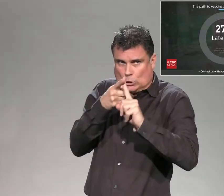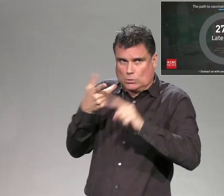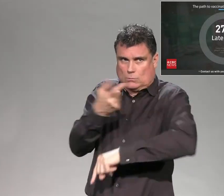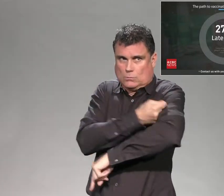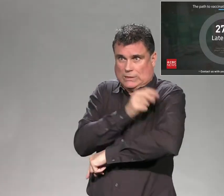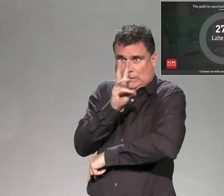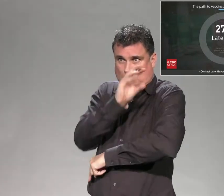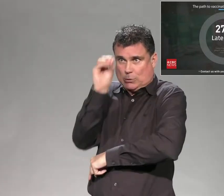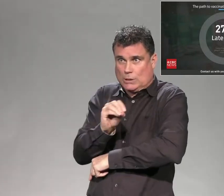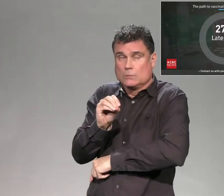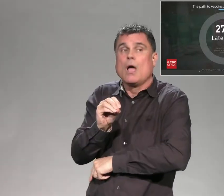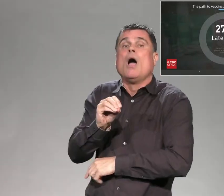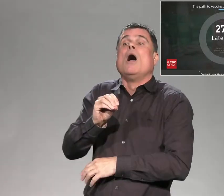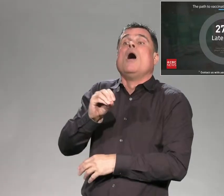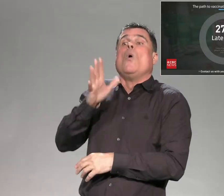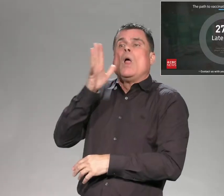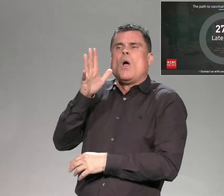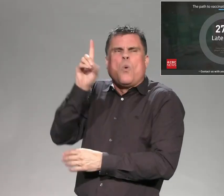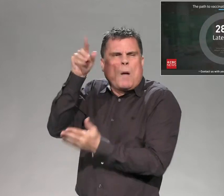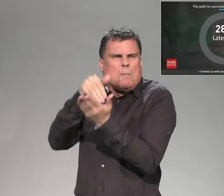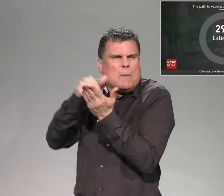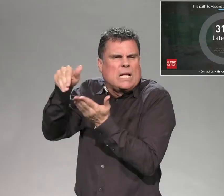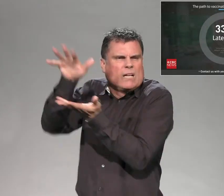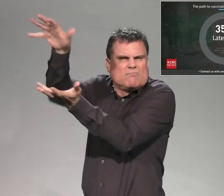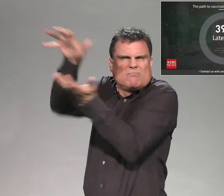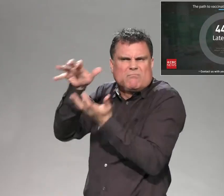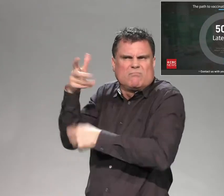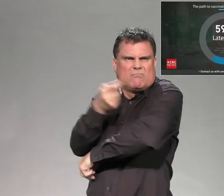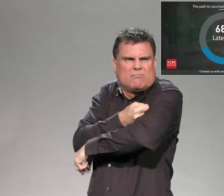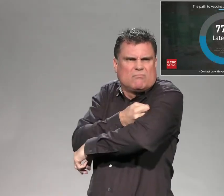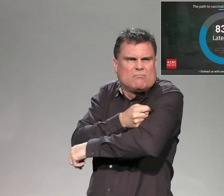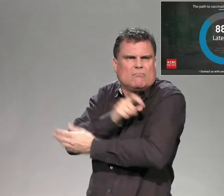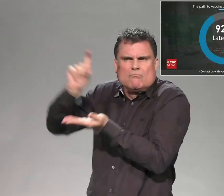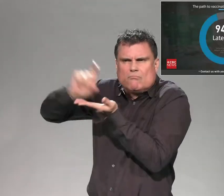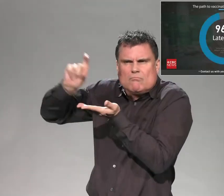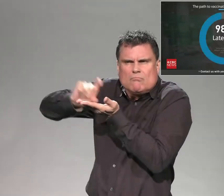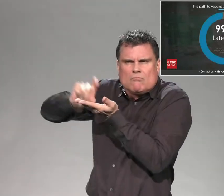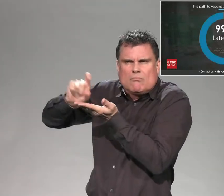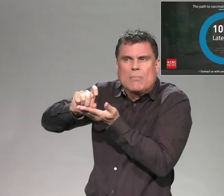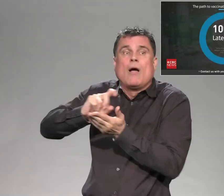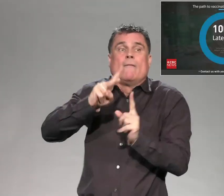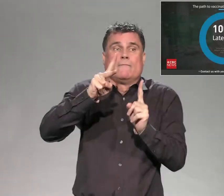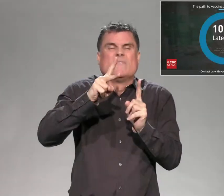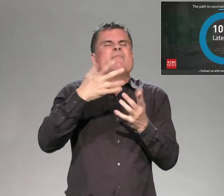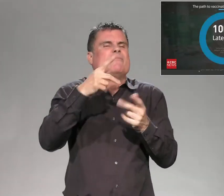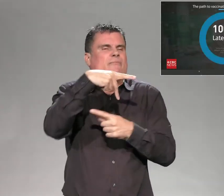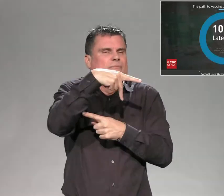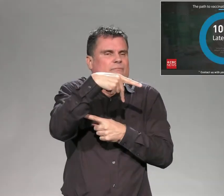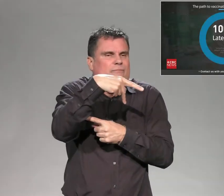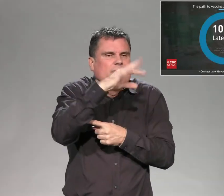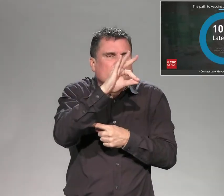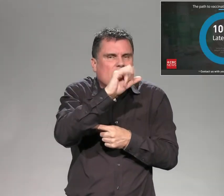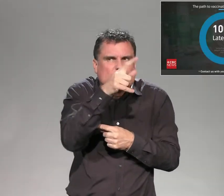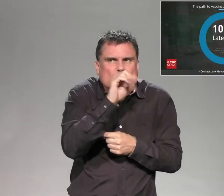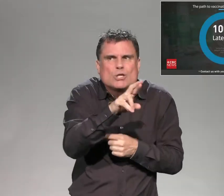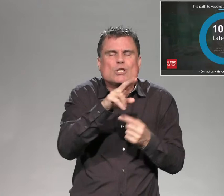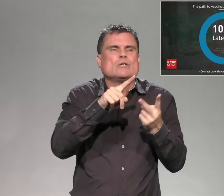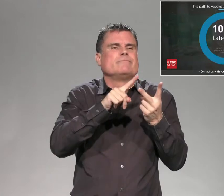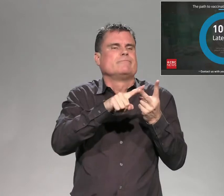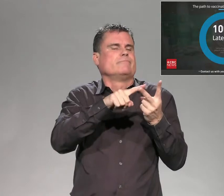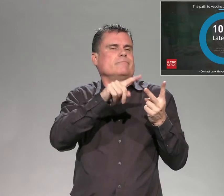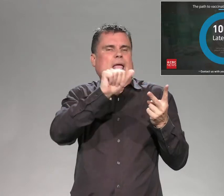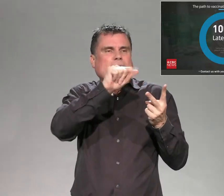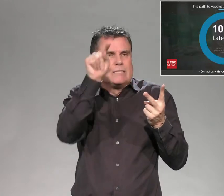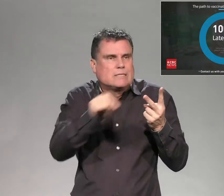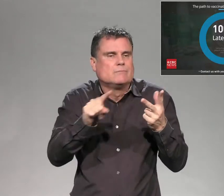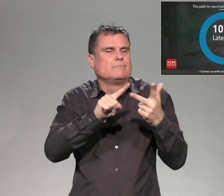Moderna doses over the next 6 weeks. And when you look at the amount of supply the companies have promised for Canada in May and June, it's enough